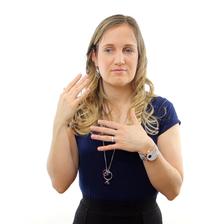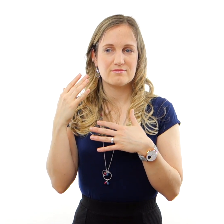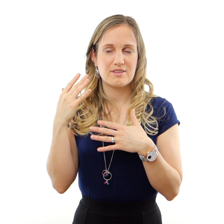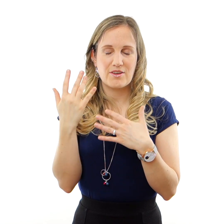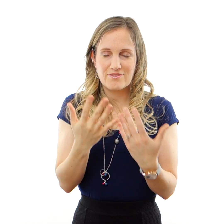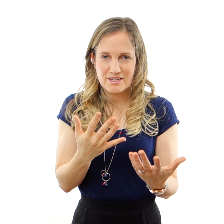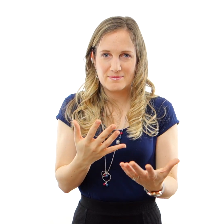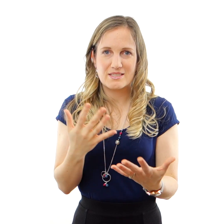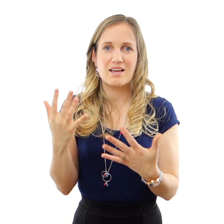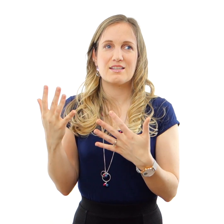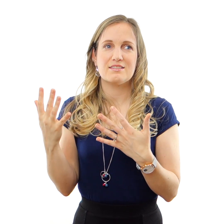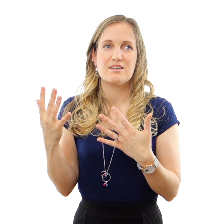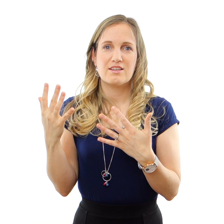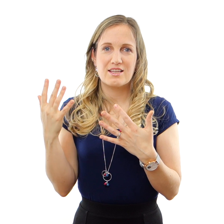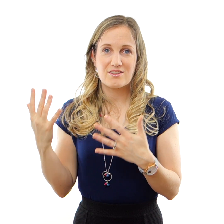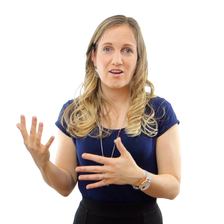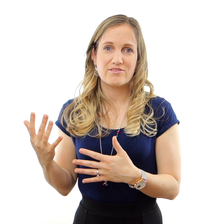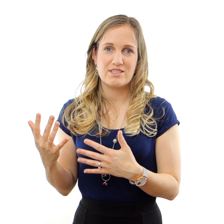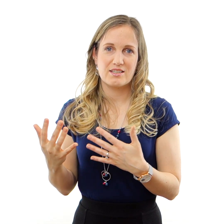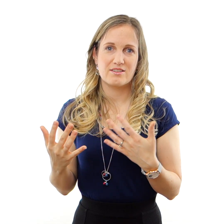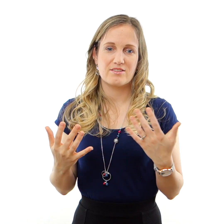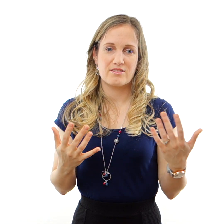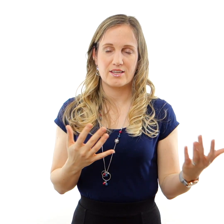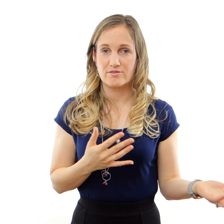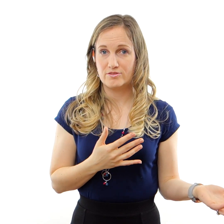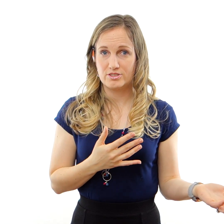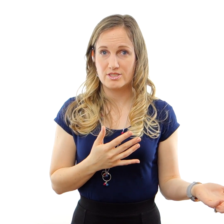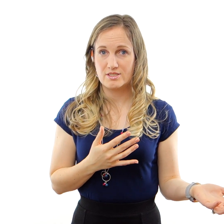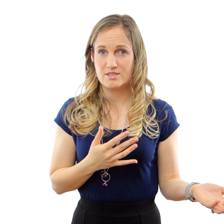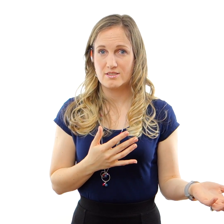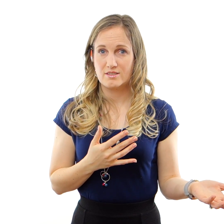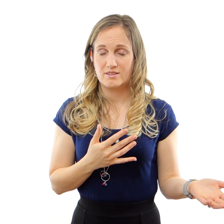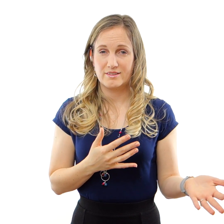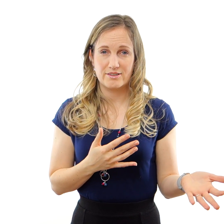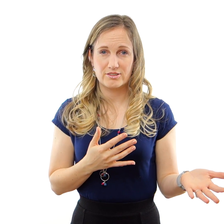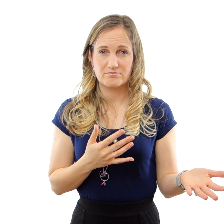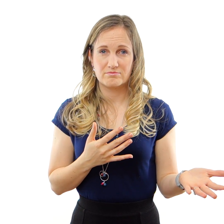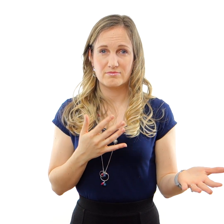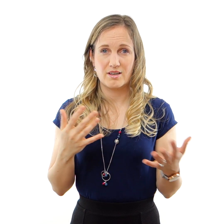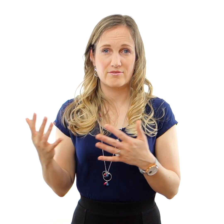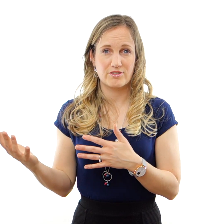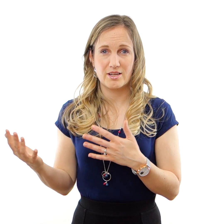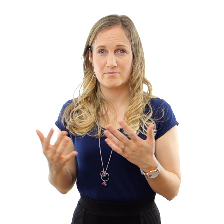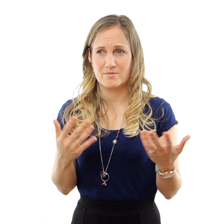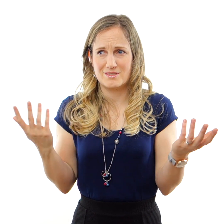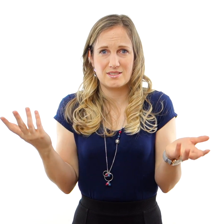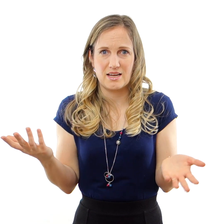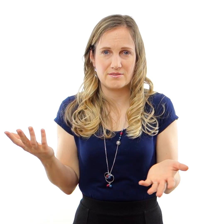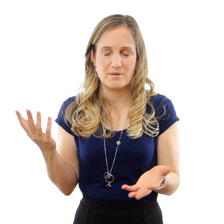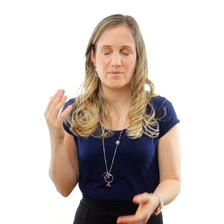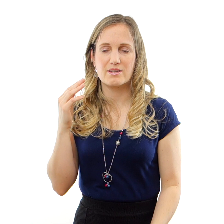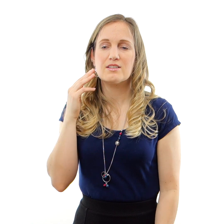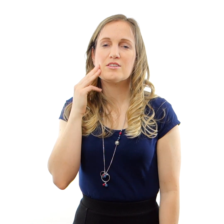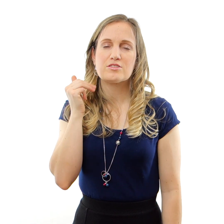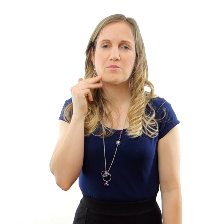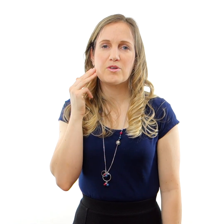if you have a name sign, it's often like a first letter of your name. It doesn't have to be, but so